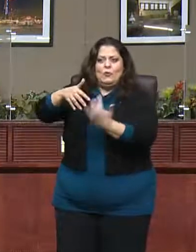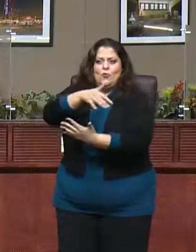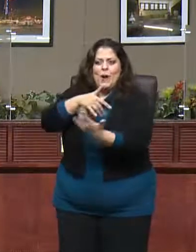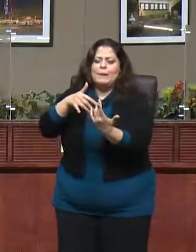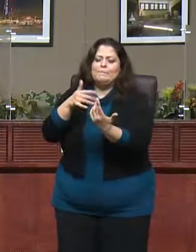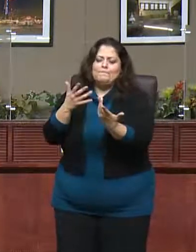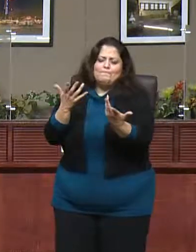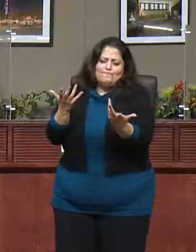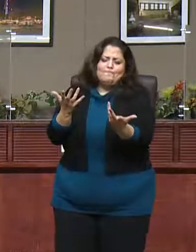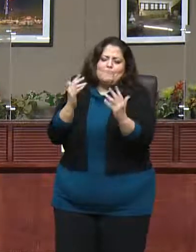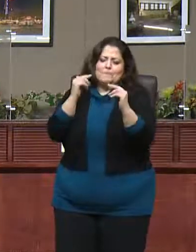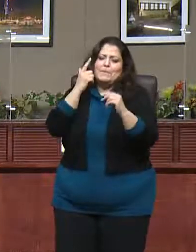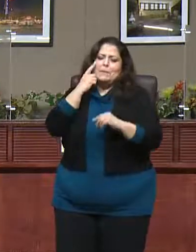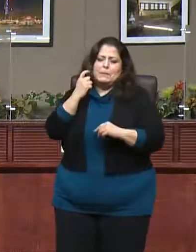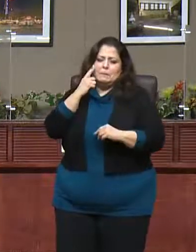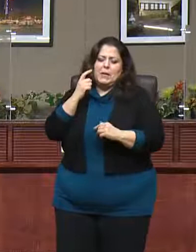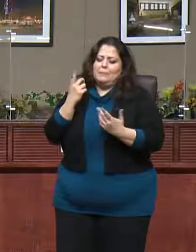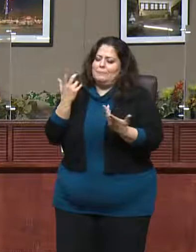time.